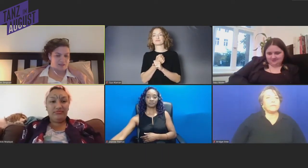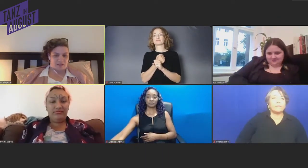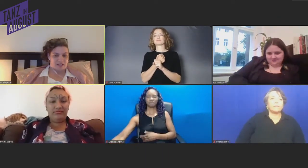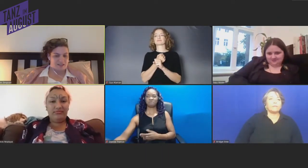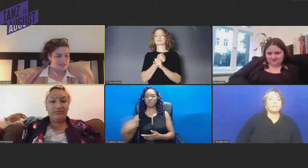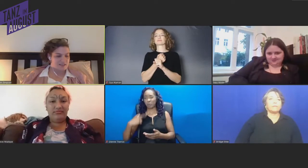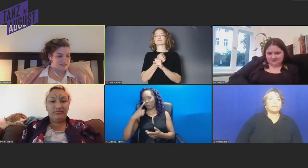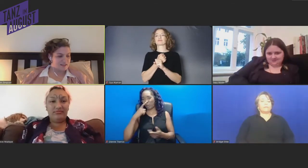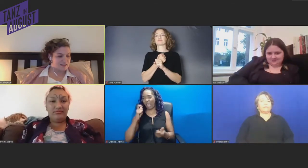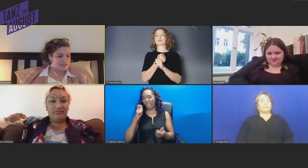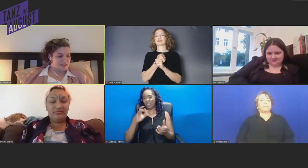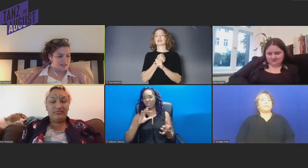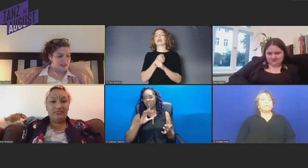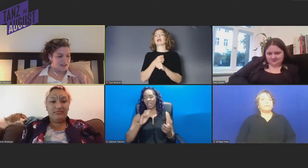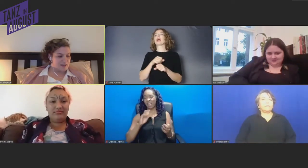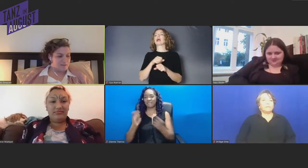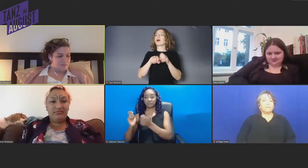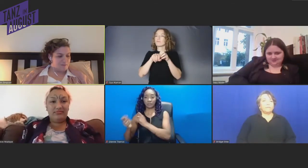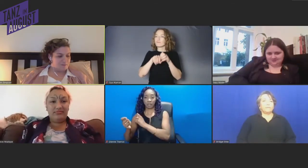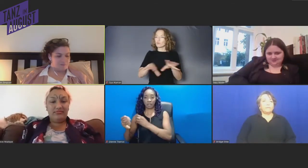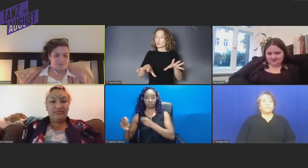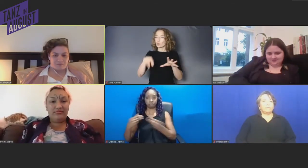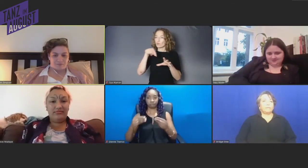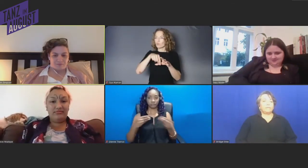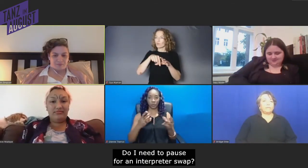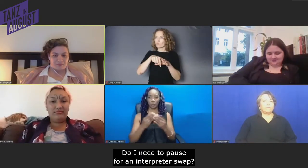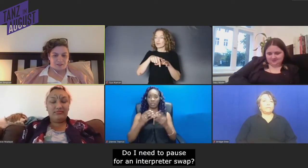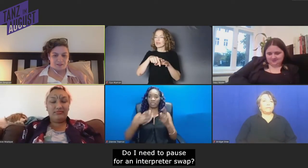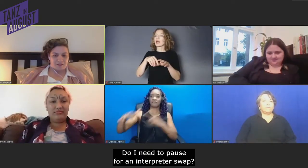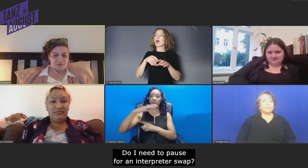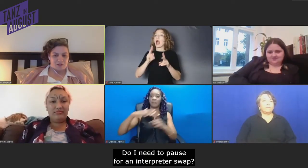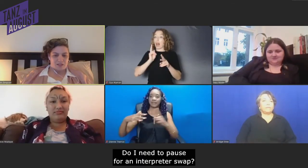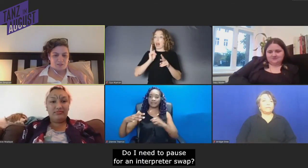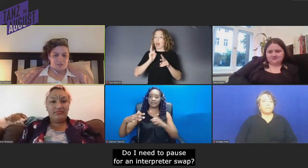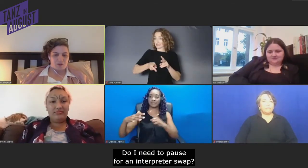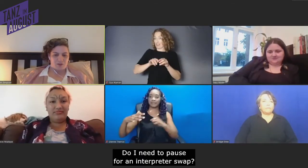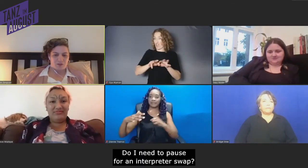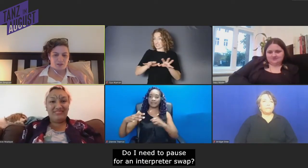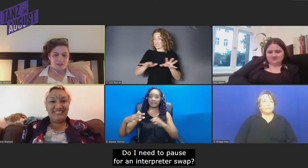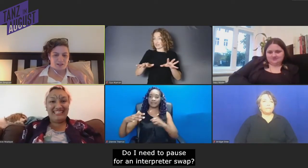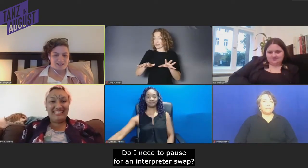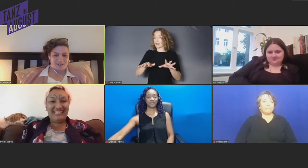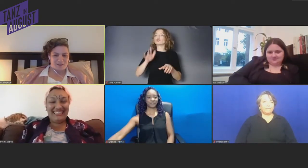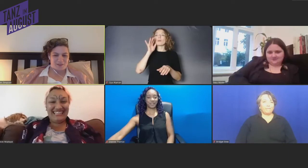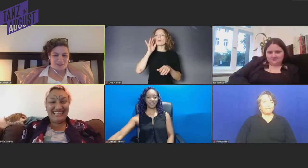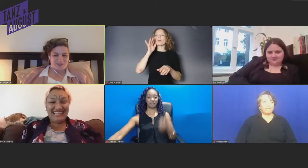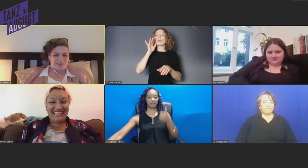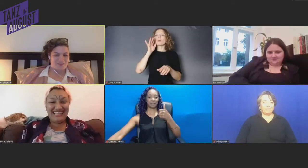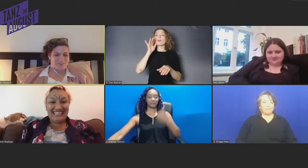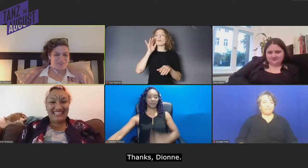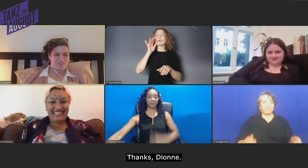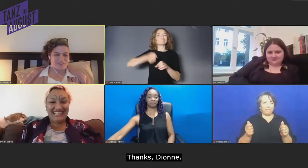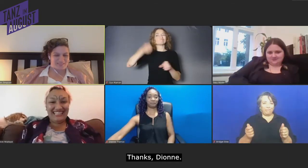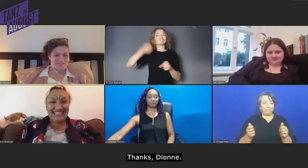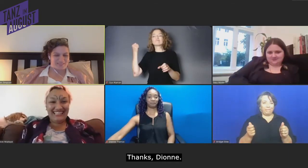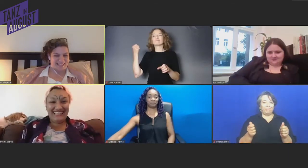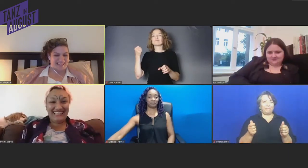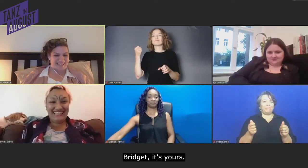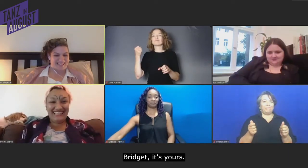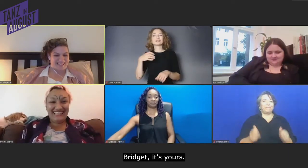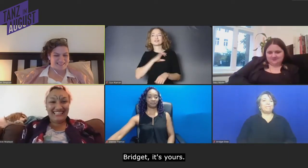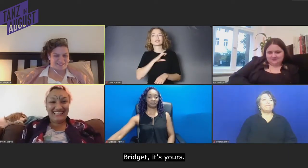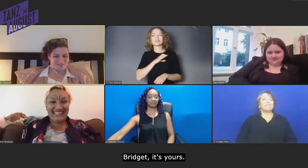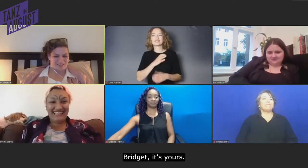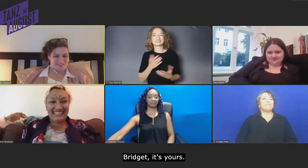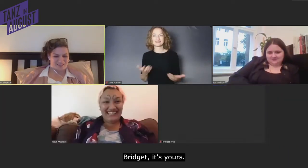they face. Do I need to pause for an interpreter swap? Thanks,